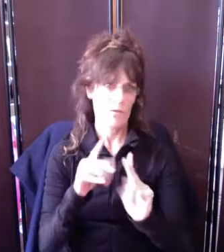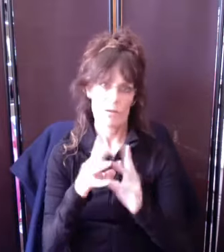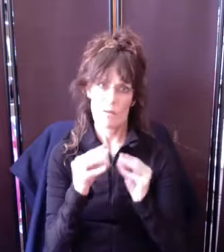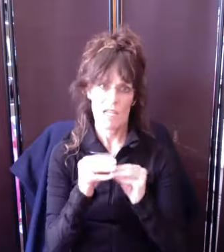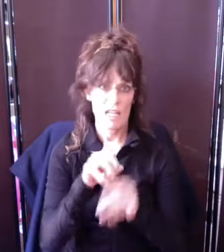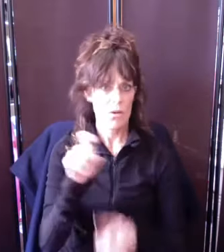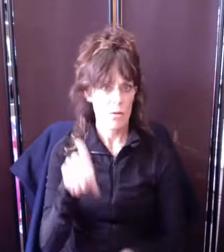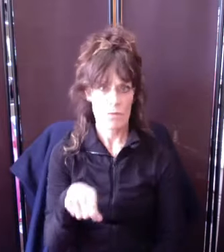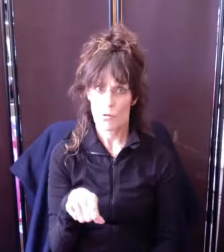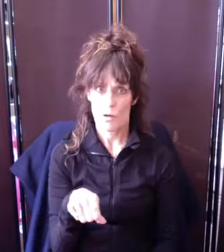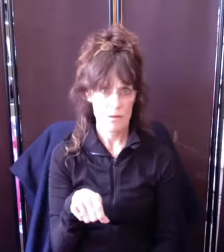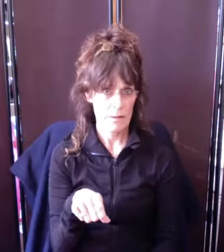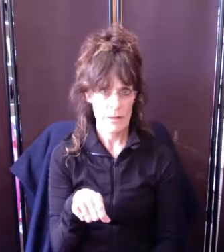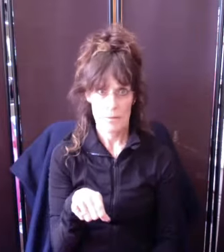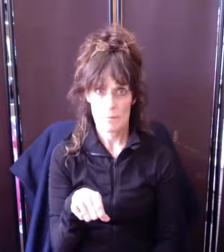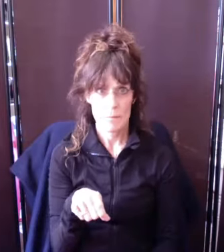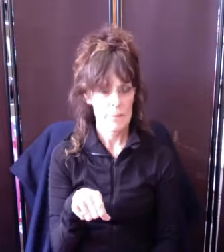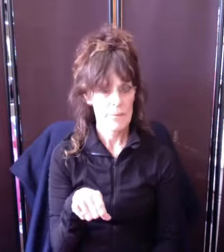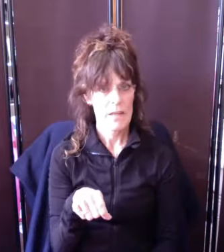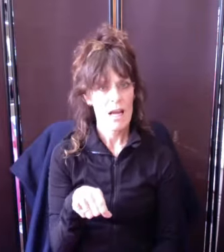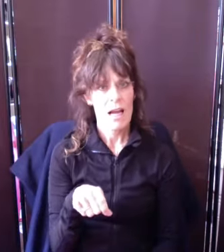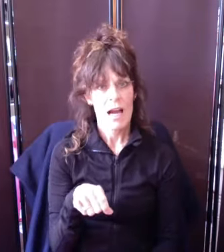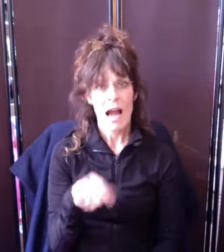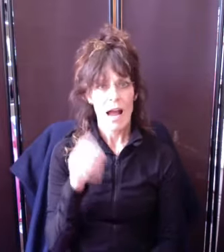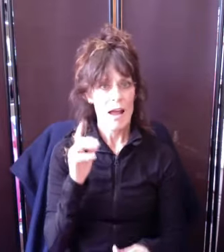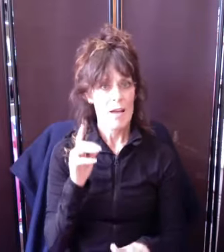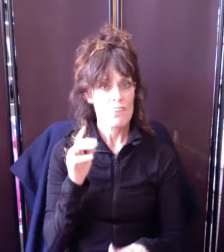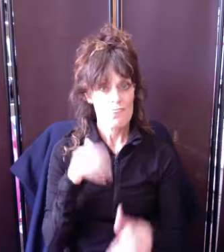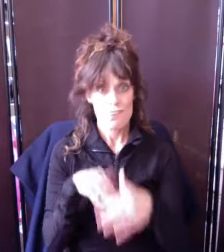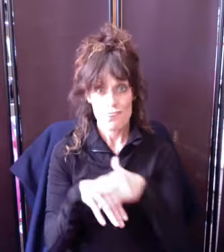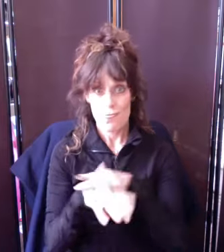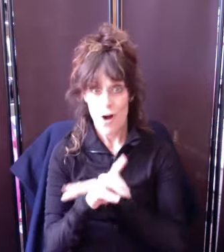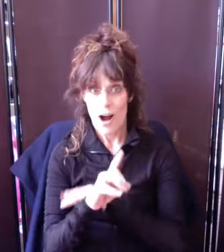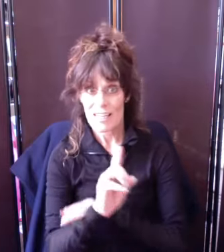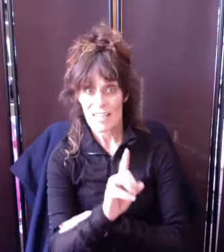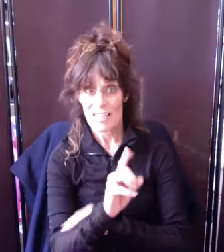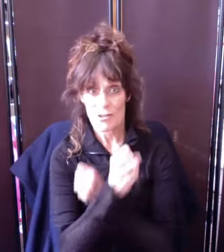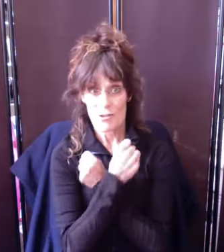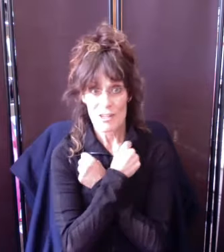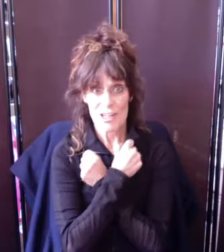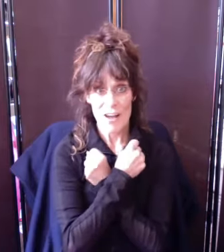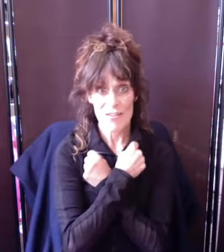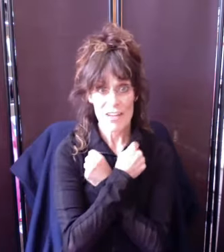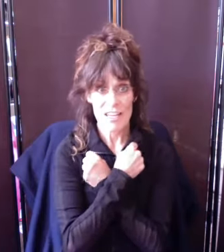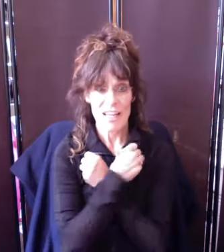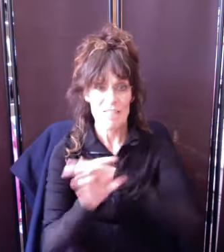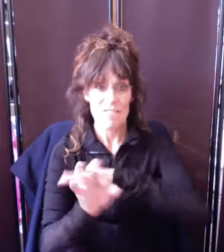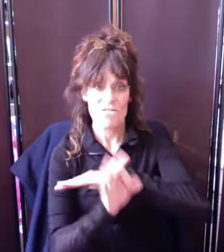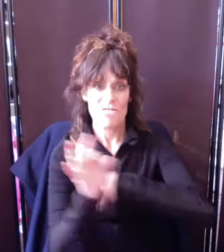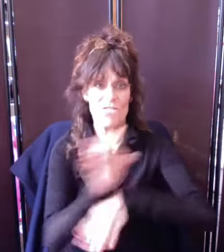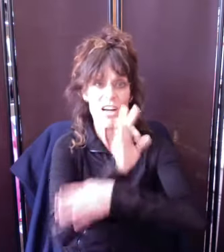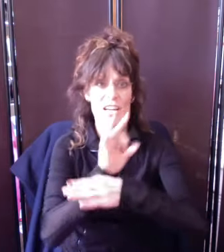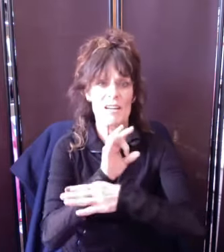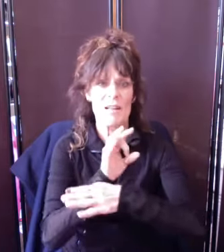And I like to say I walked into what I very lovingly call a fundamental meeting of Alcoholics Anonymous. You